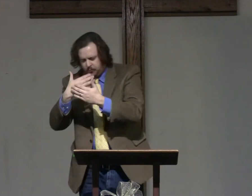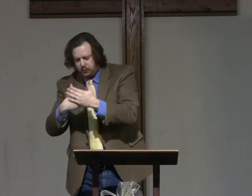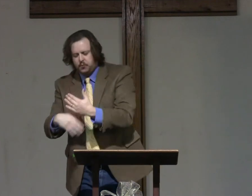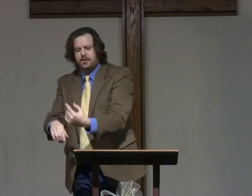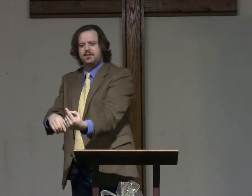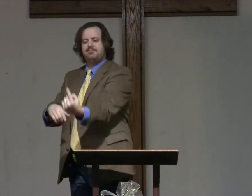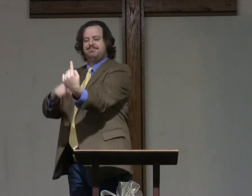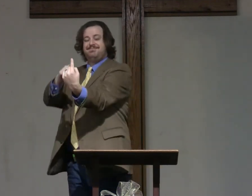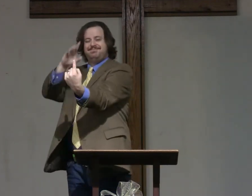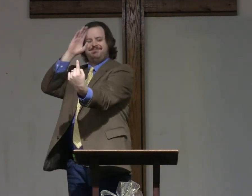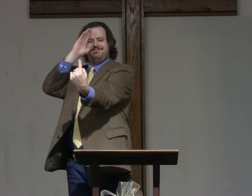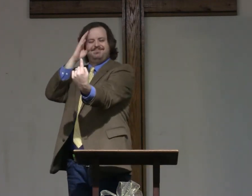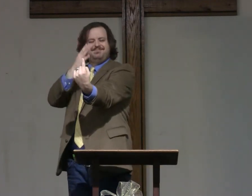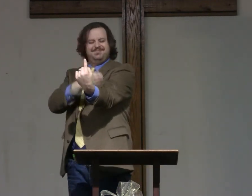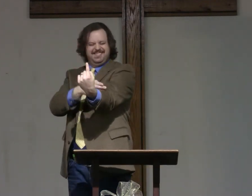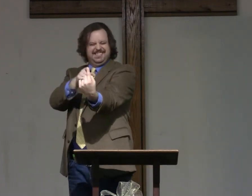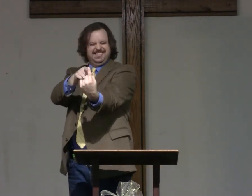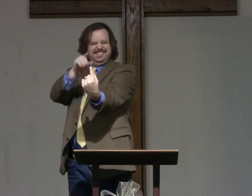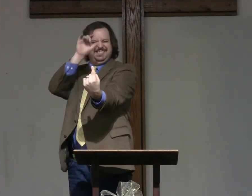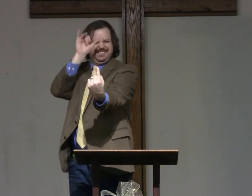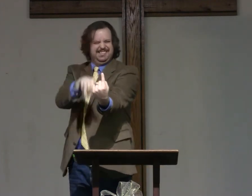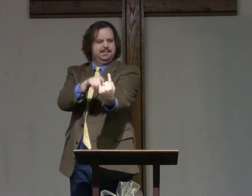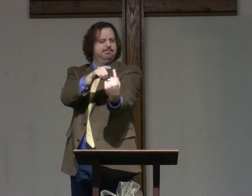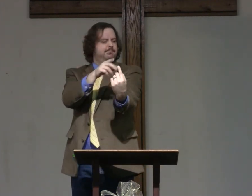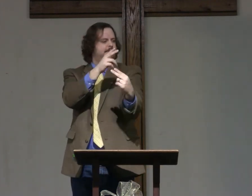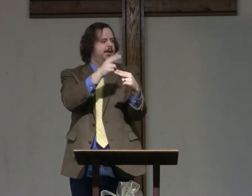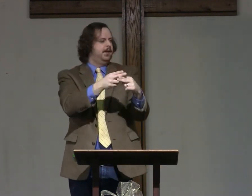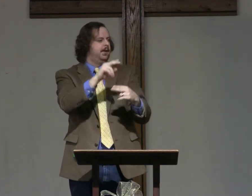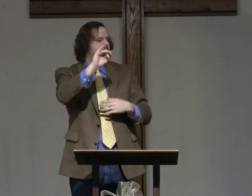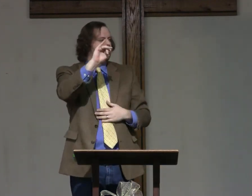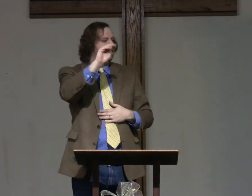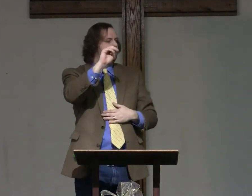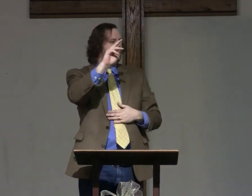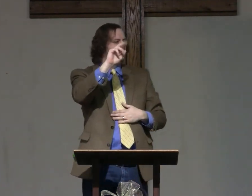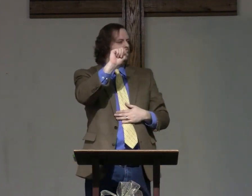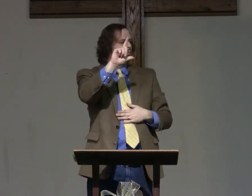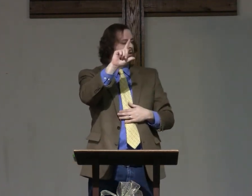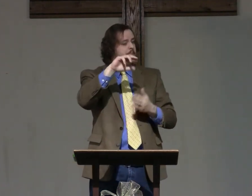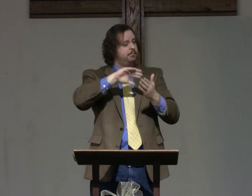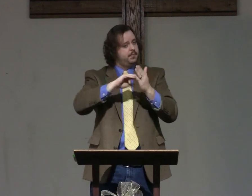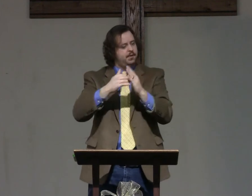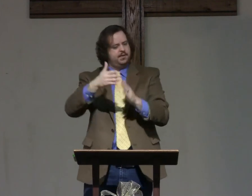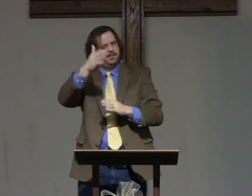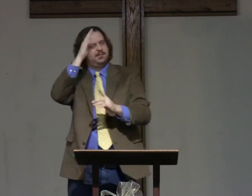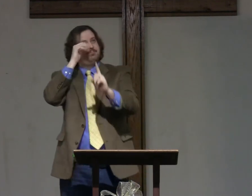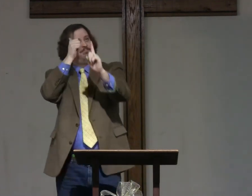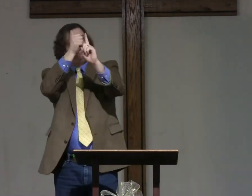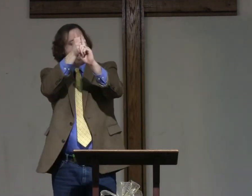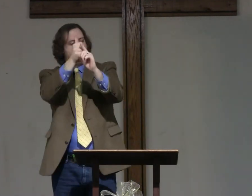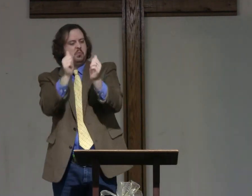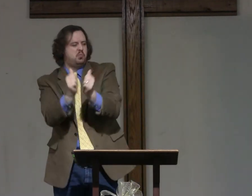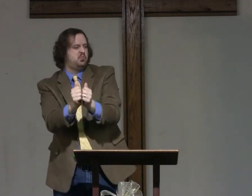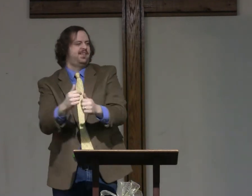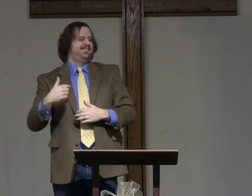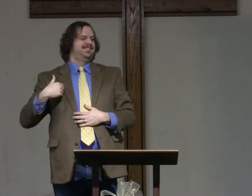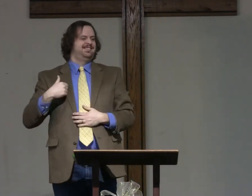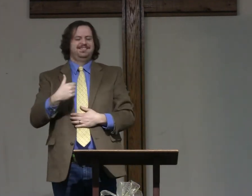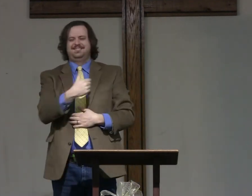child. She will give birth to a son, and that son will be called Emmanuel, which